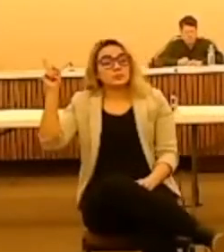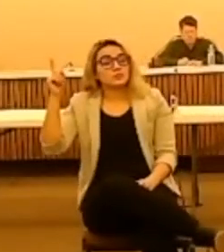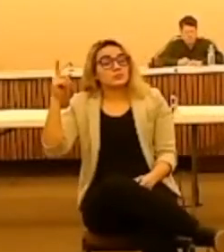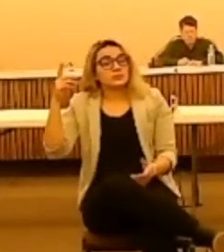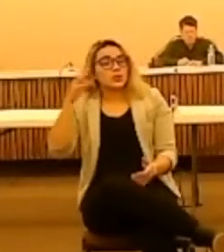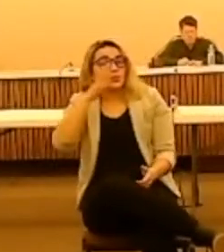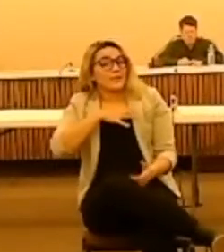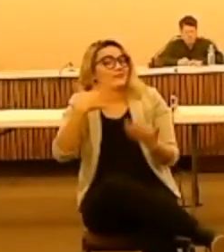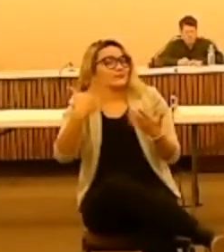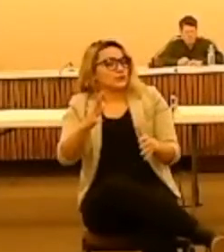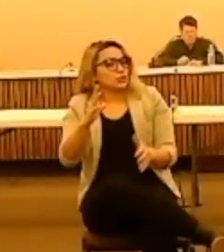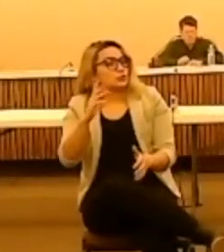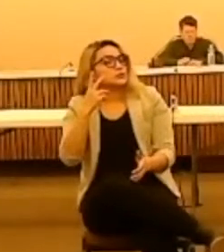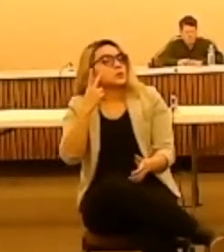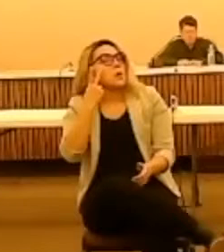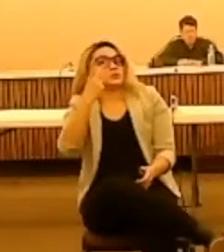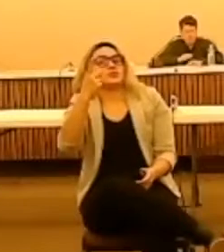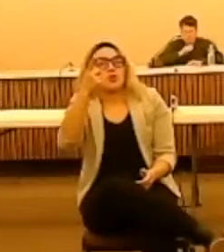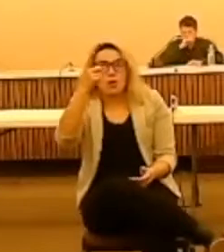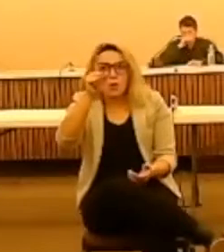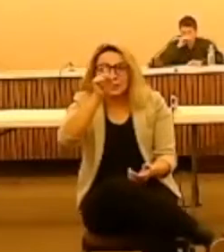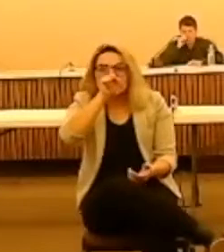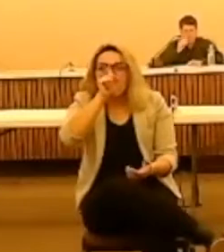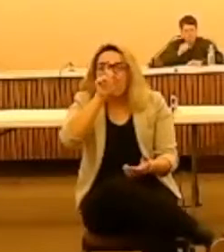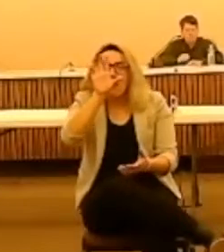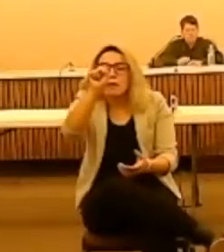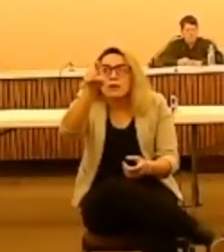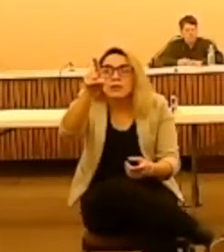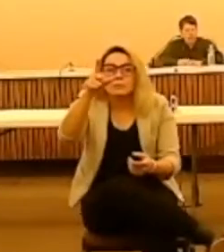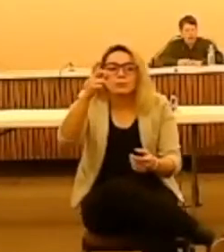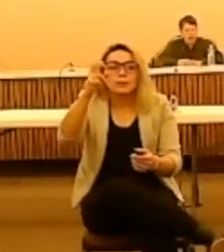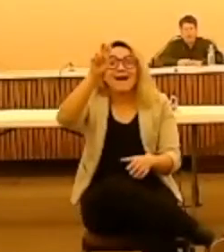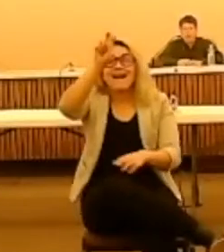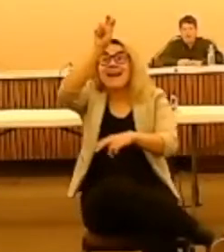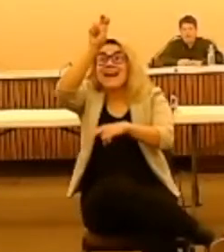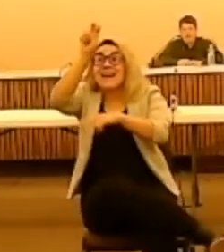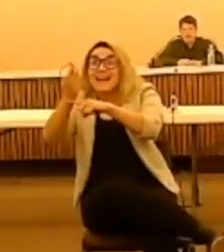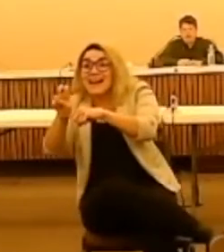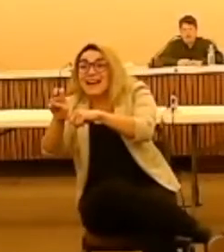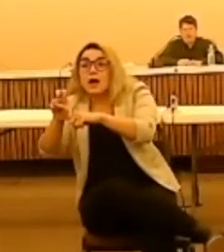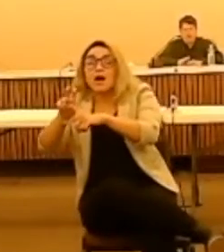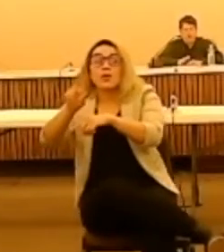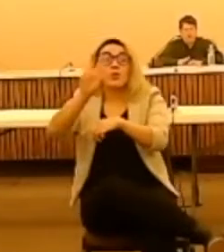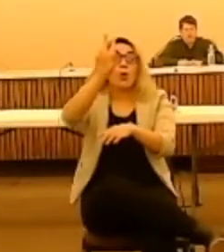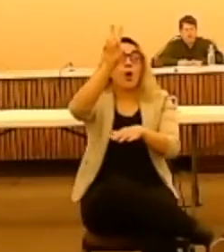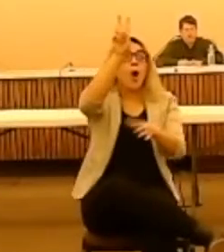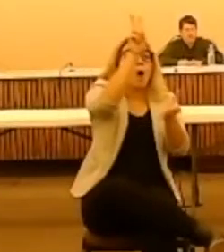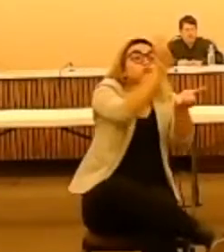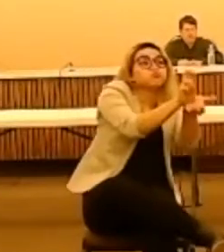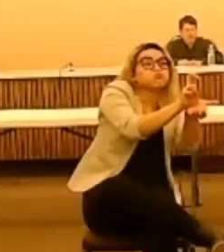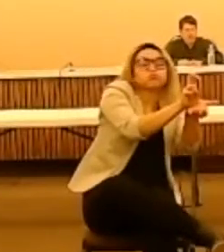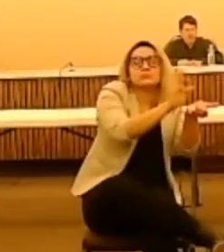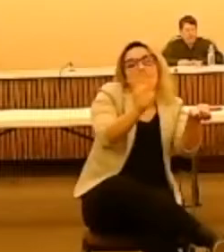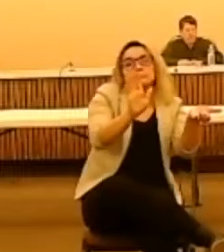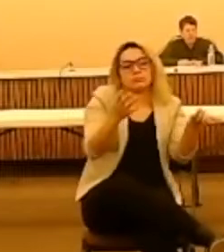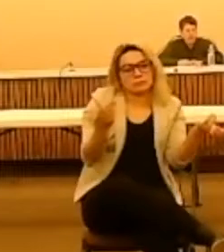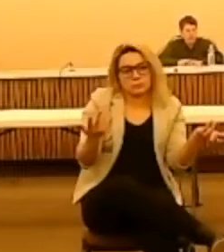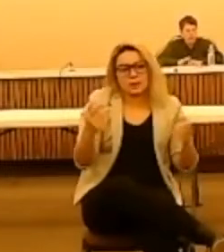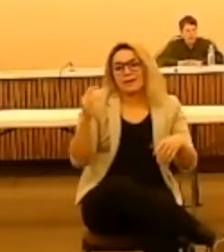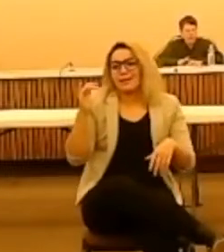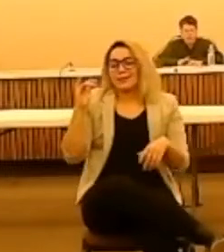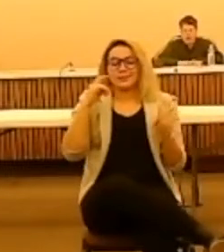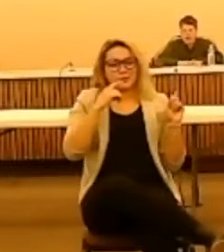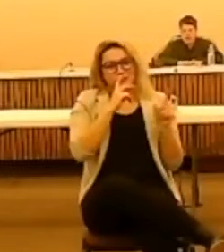have not seen it land or a nest, but we will certainly keep you updated if that changes. It is definitely within its hunting area.